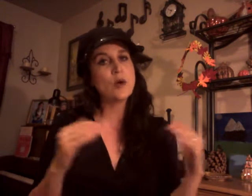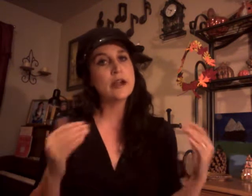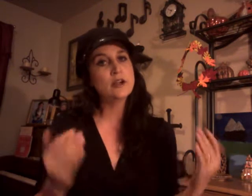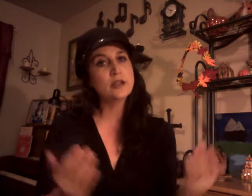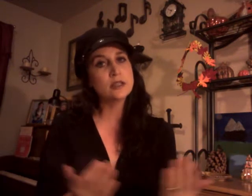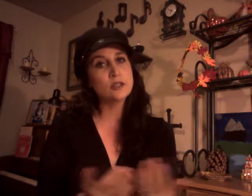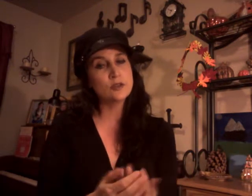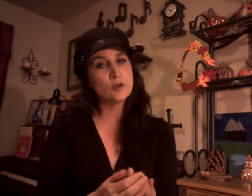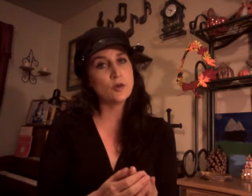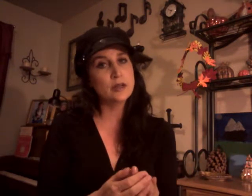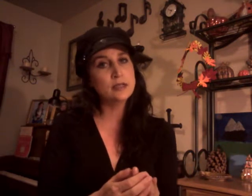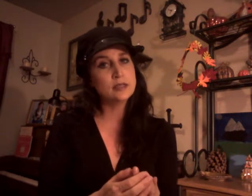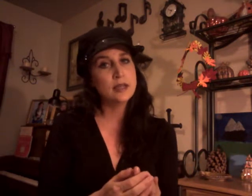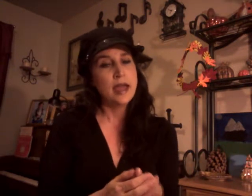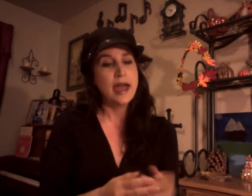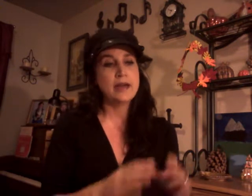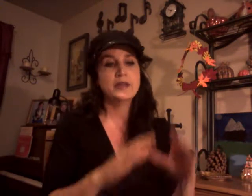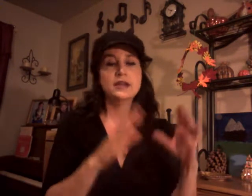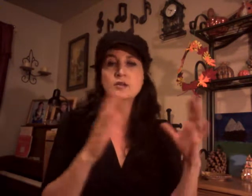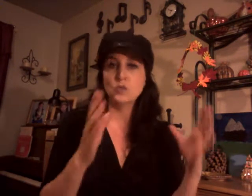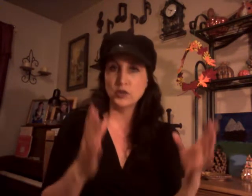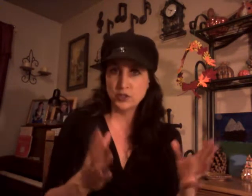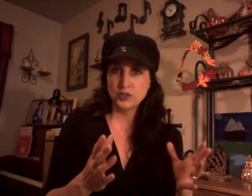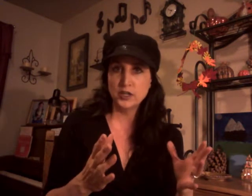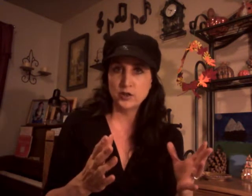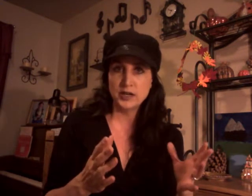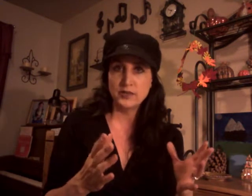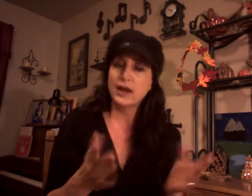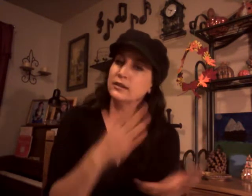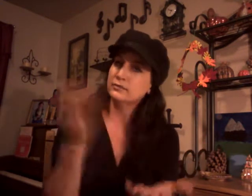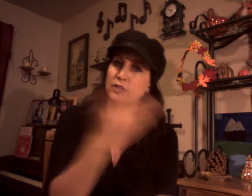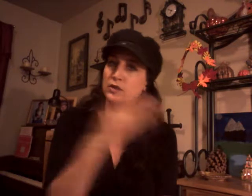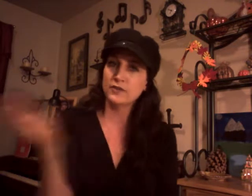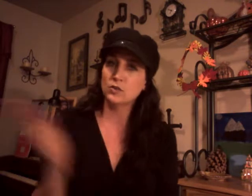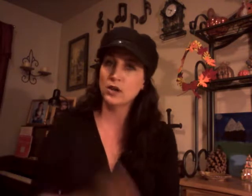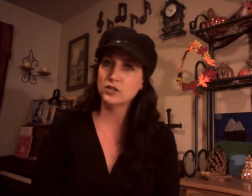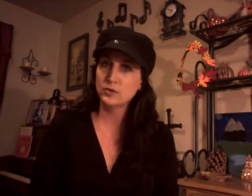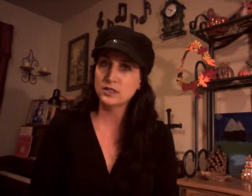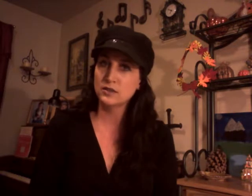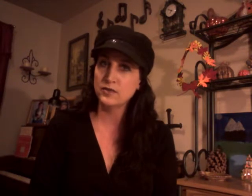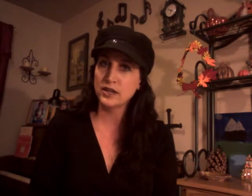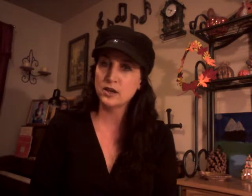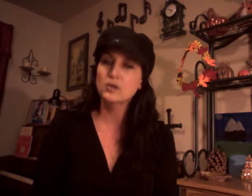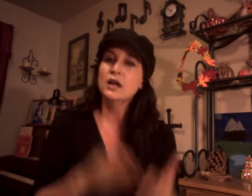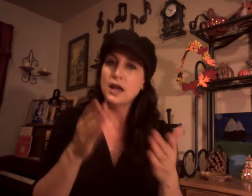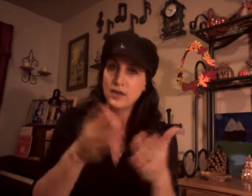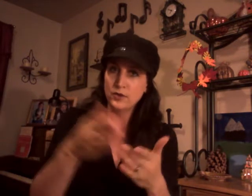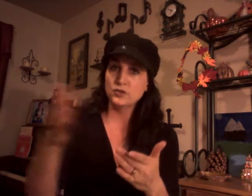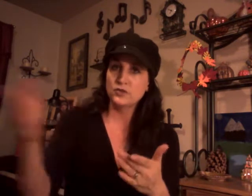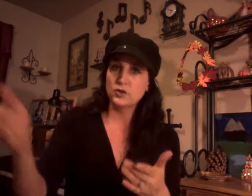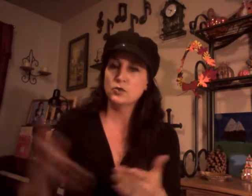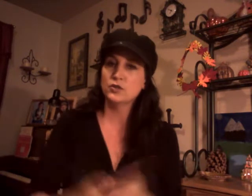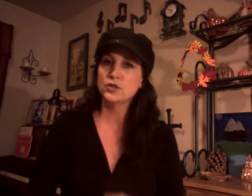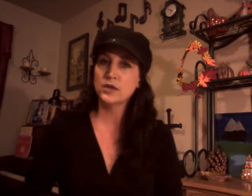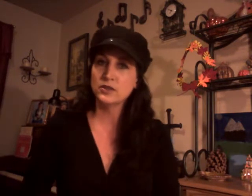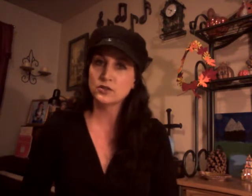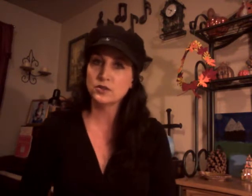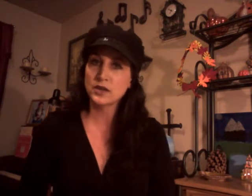choir is going to do the chorus, and then once you're done learning that, you don't have to watch the rest of the video. And those of you who are doing the